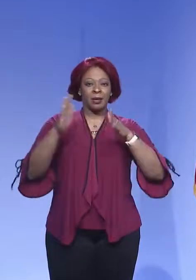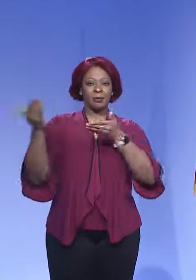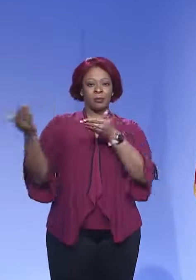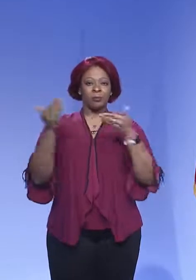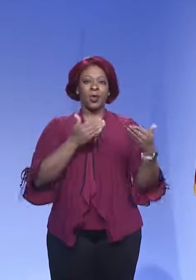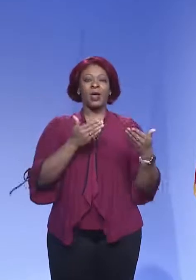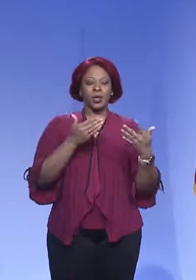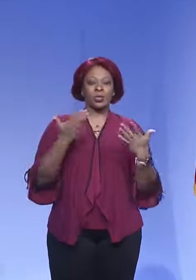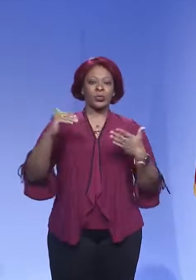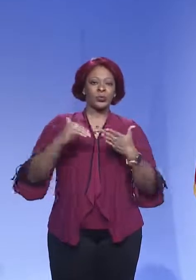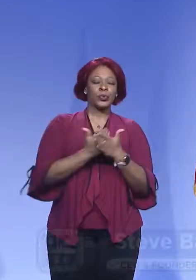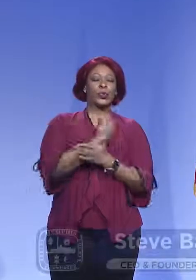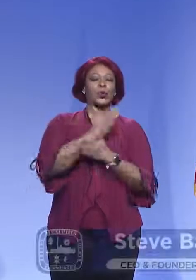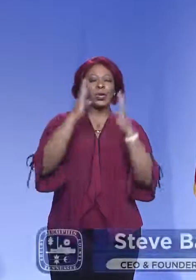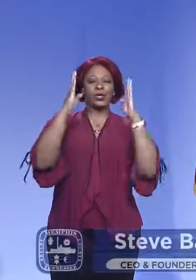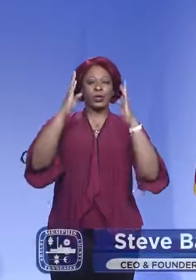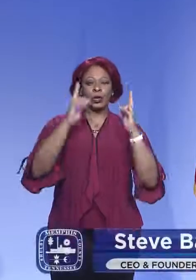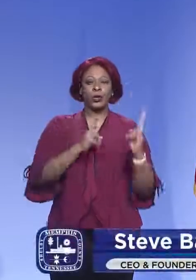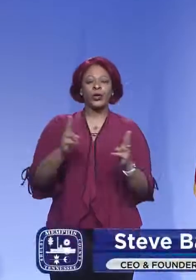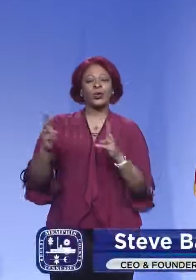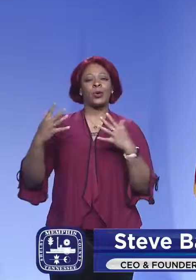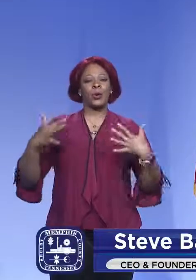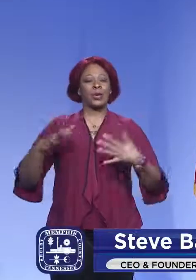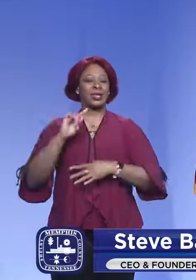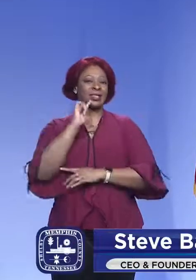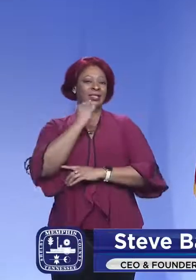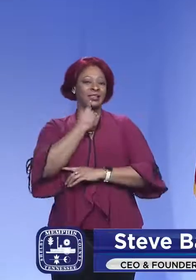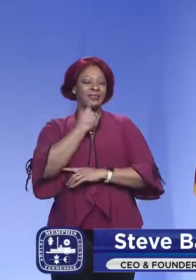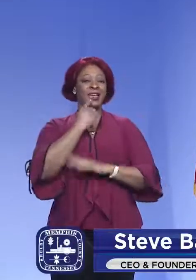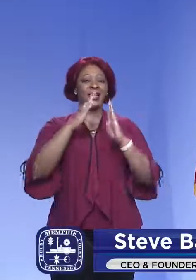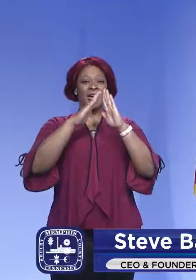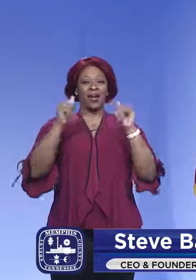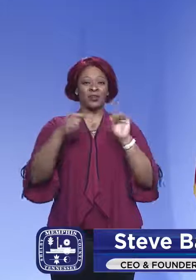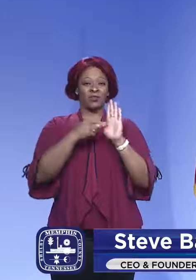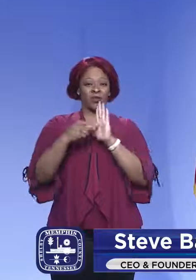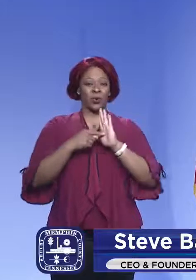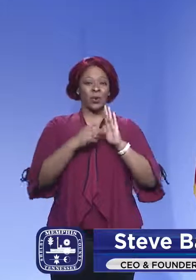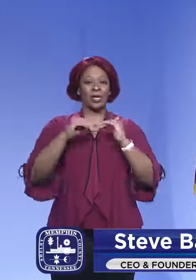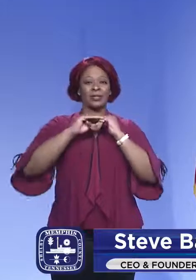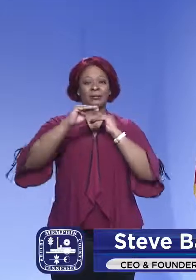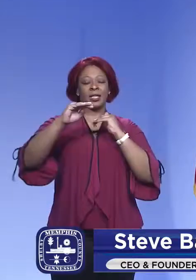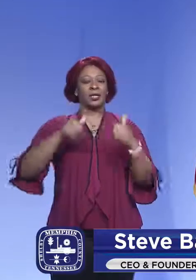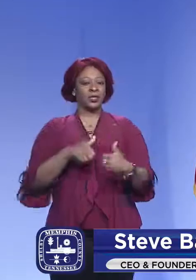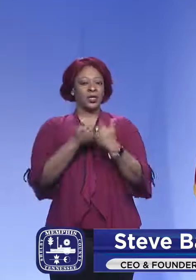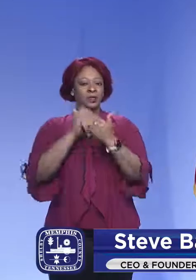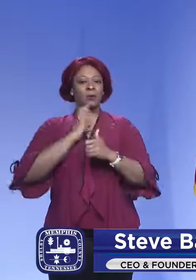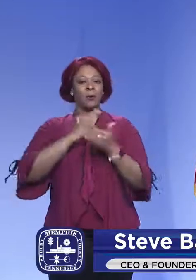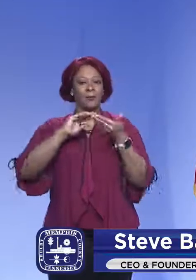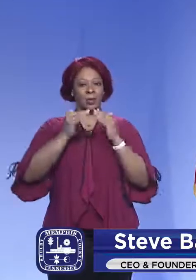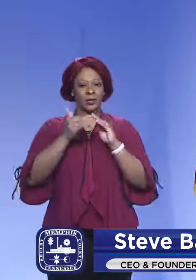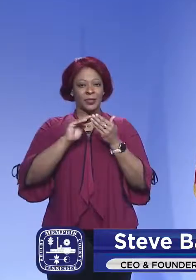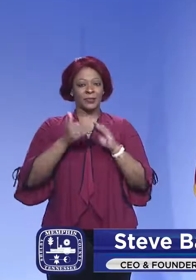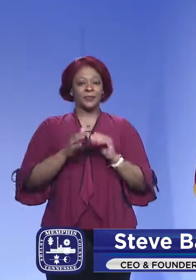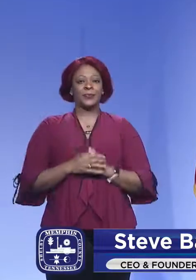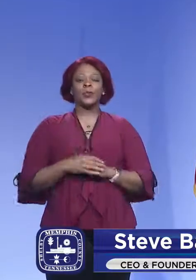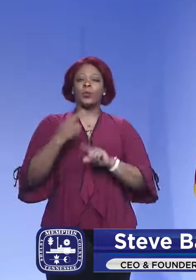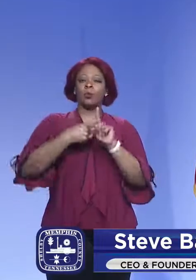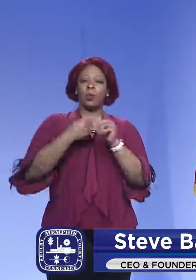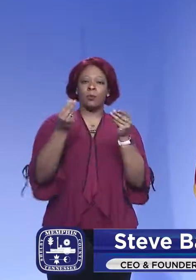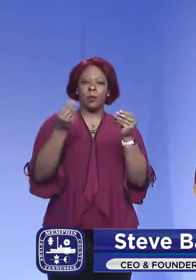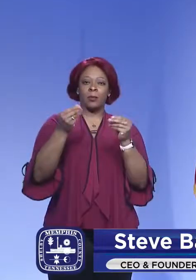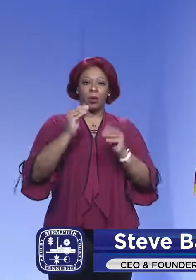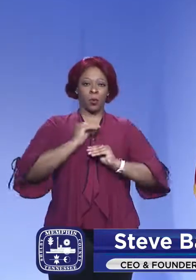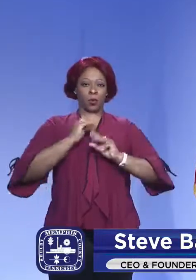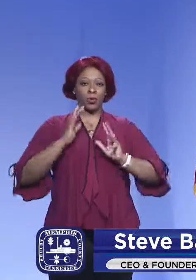renewed attention and urgency to the already severe housing affordability and stability challenges in our community. Rental property